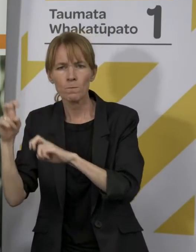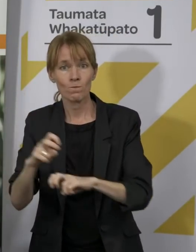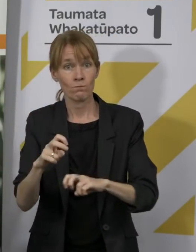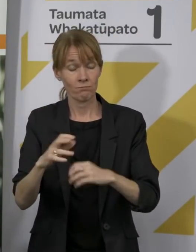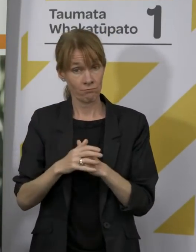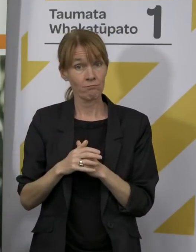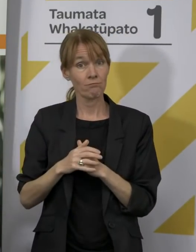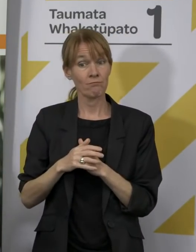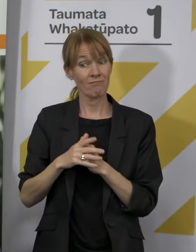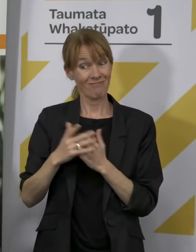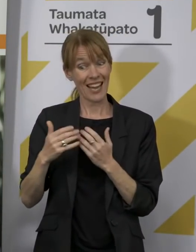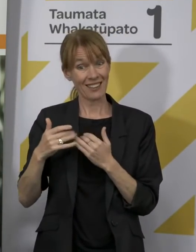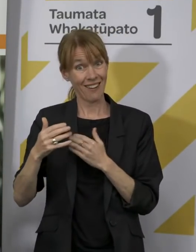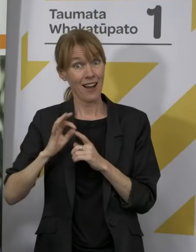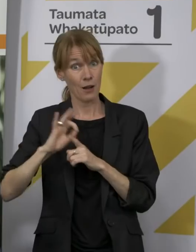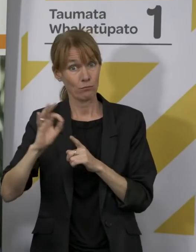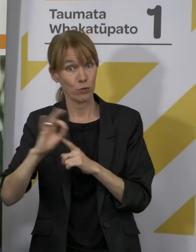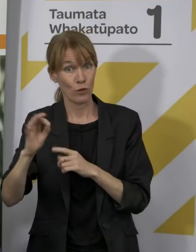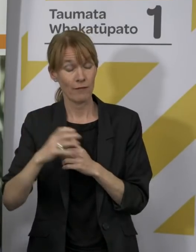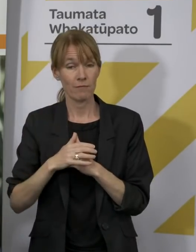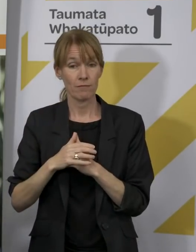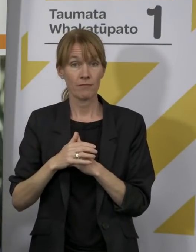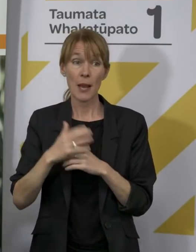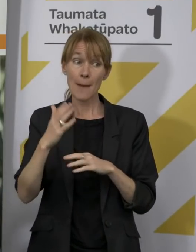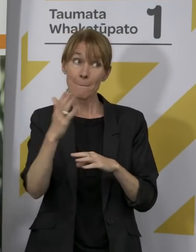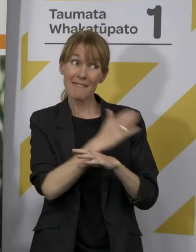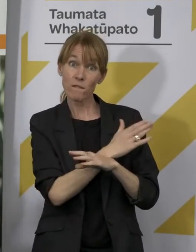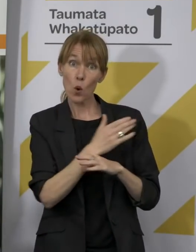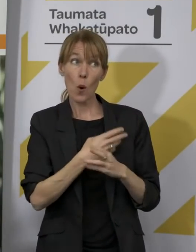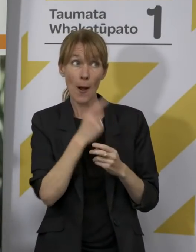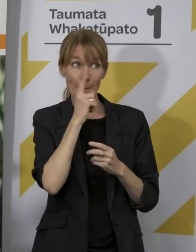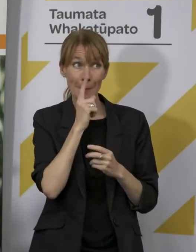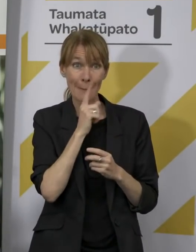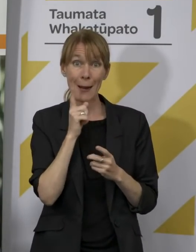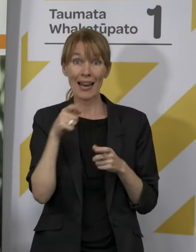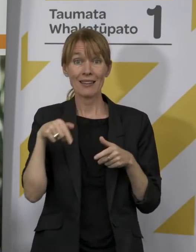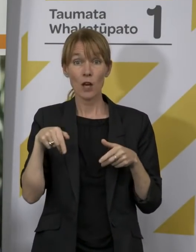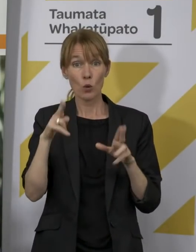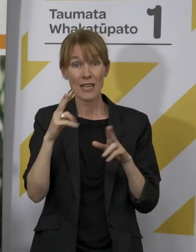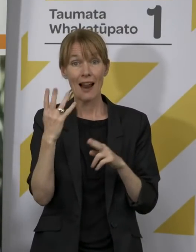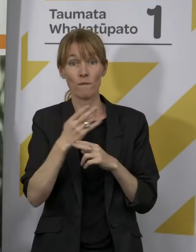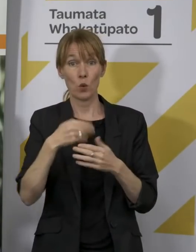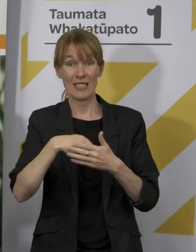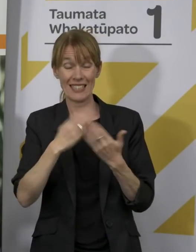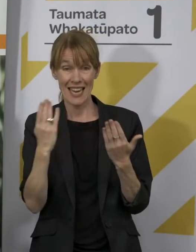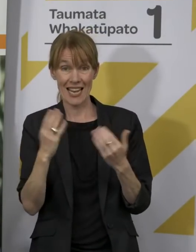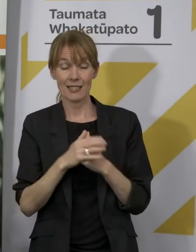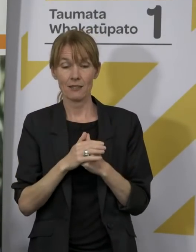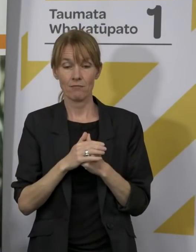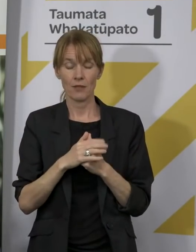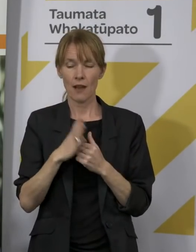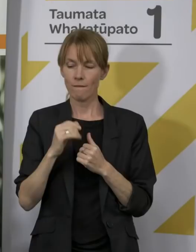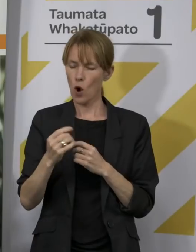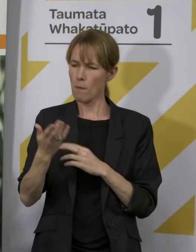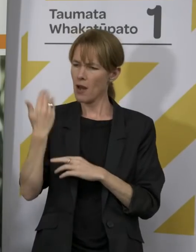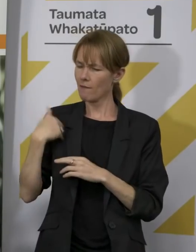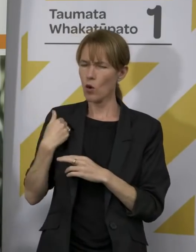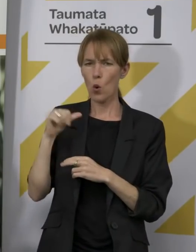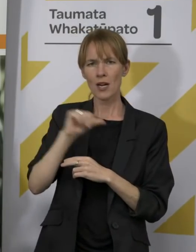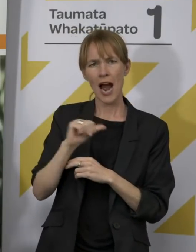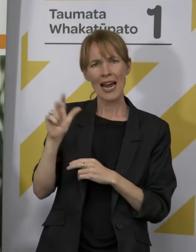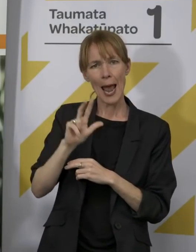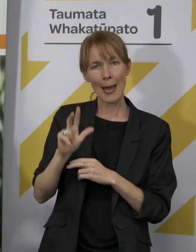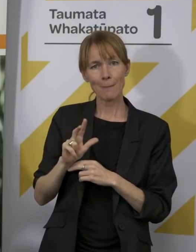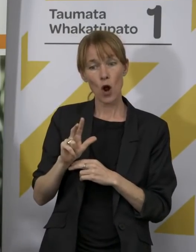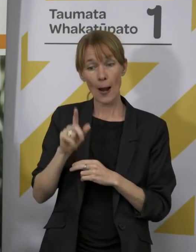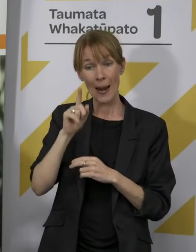before when all we had was the 14 days, the 35 cases diagnosed since the 9th of April, and we have